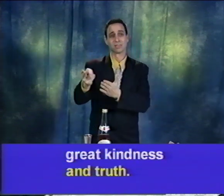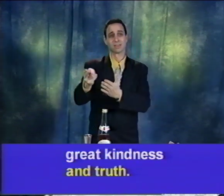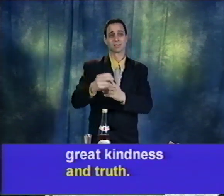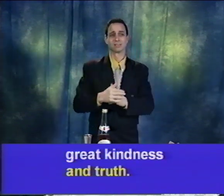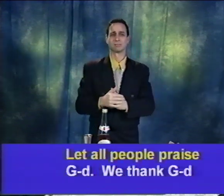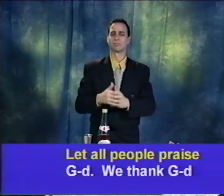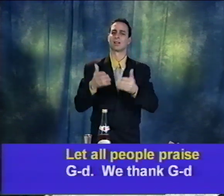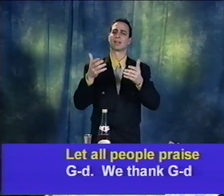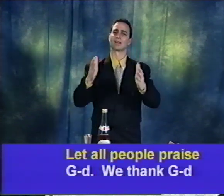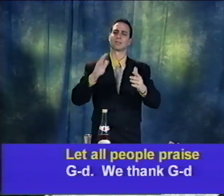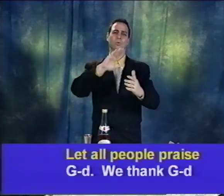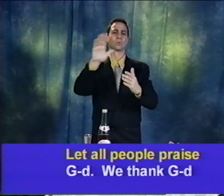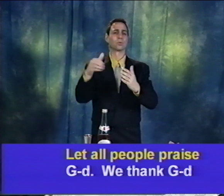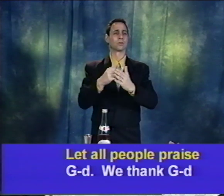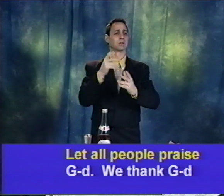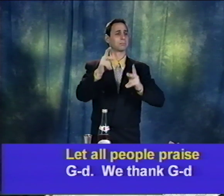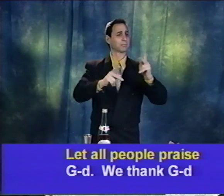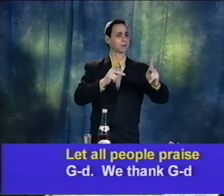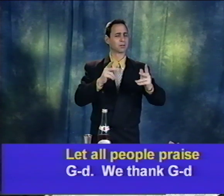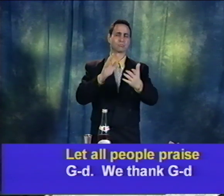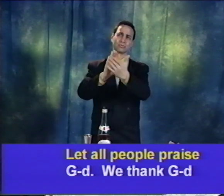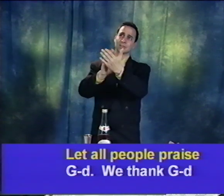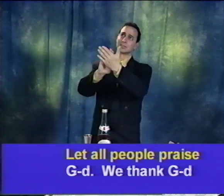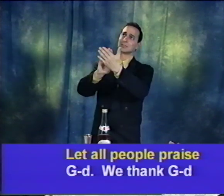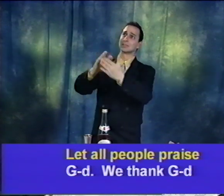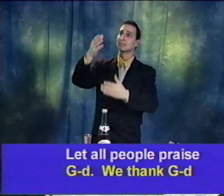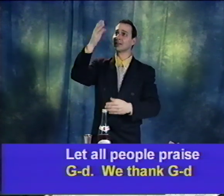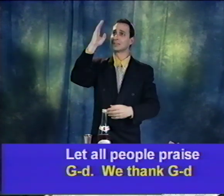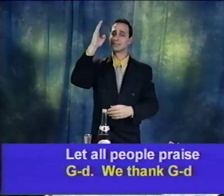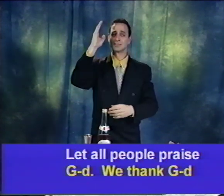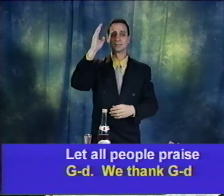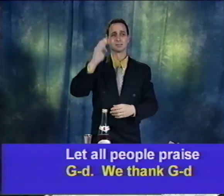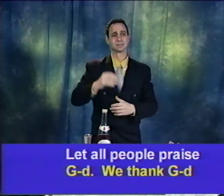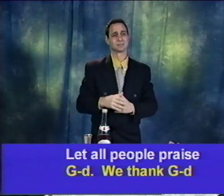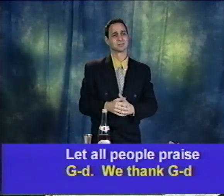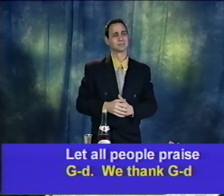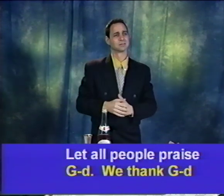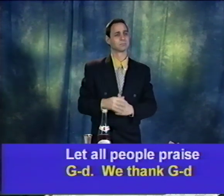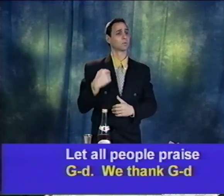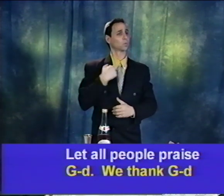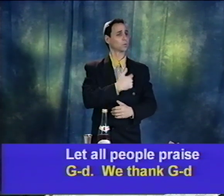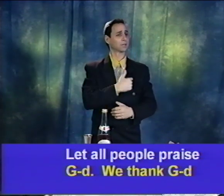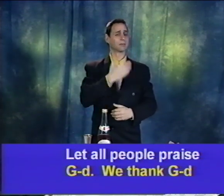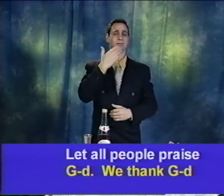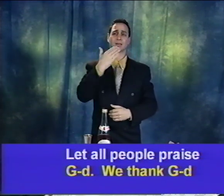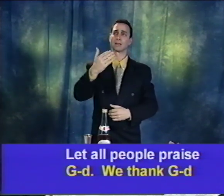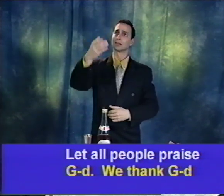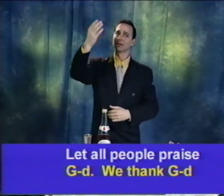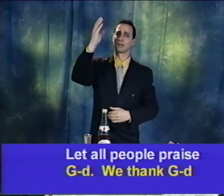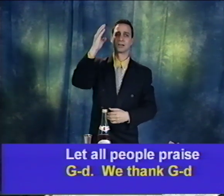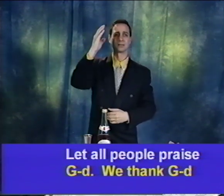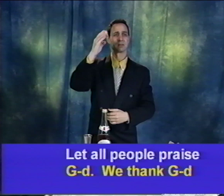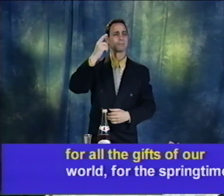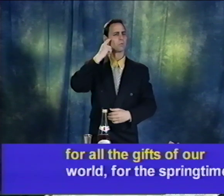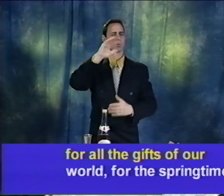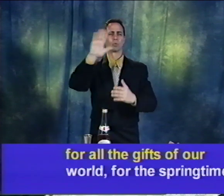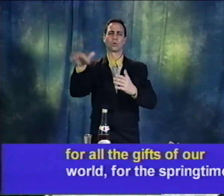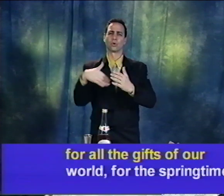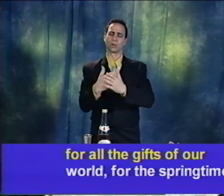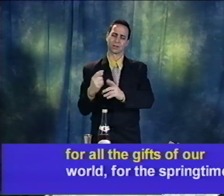truth. Let all people praise God. We thank God for